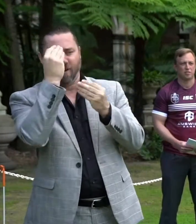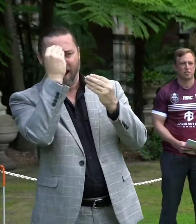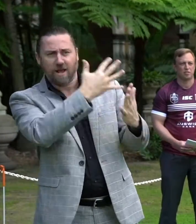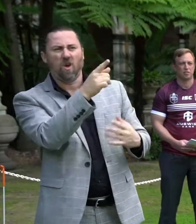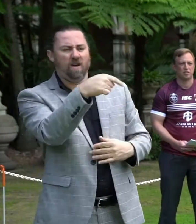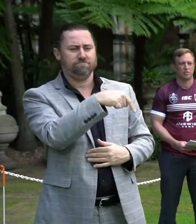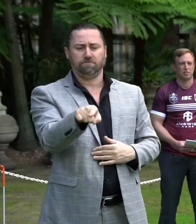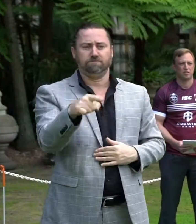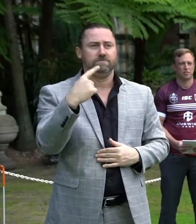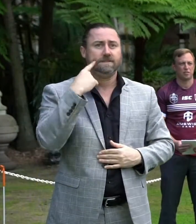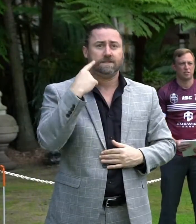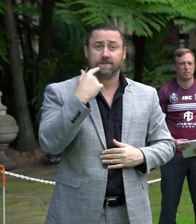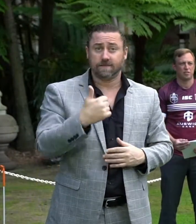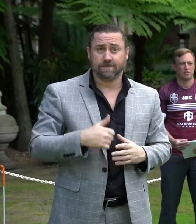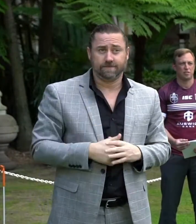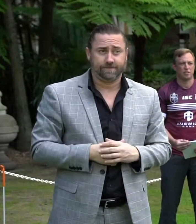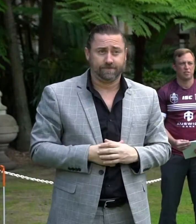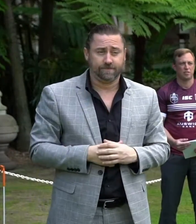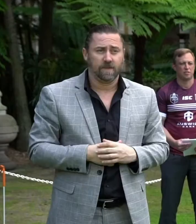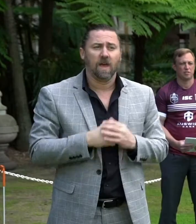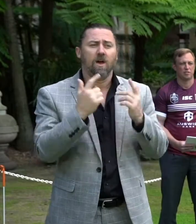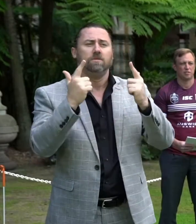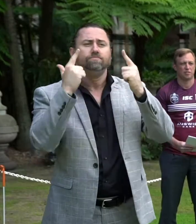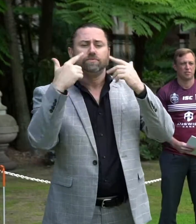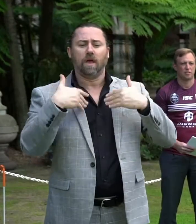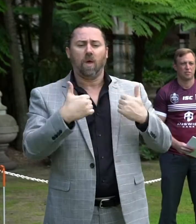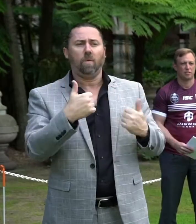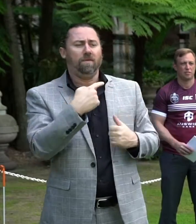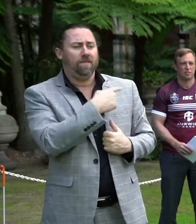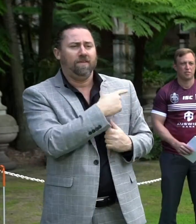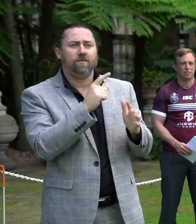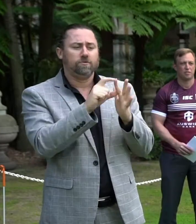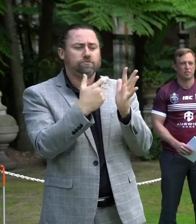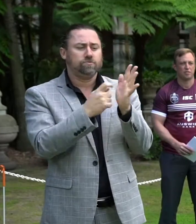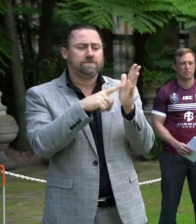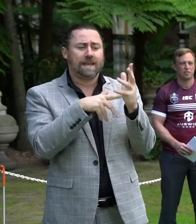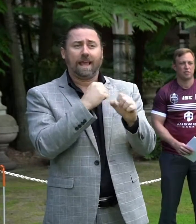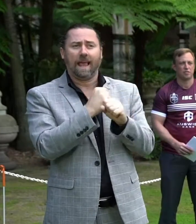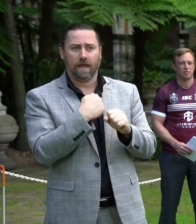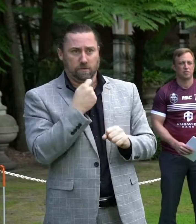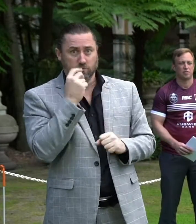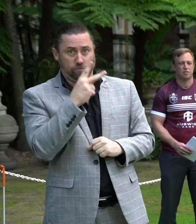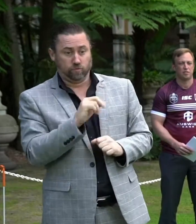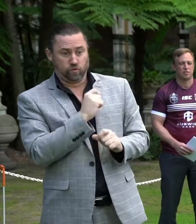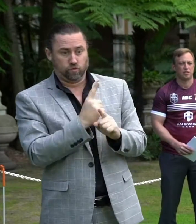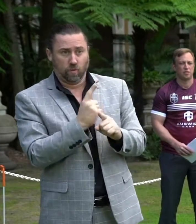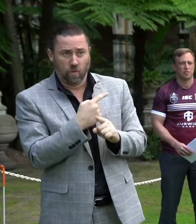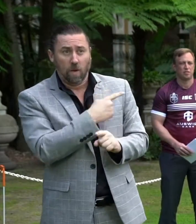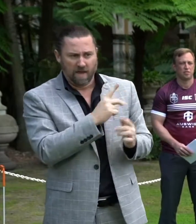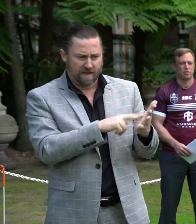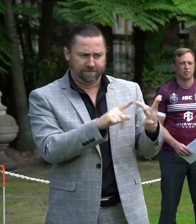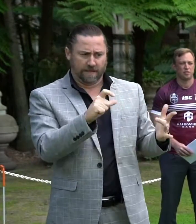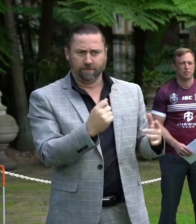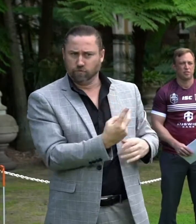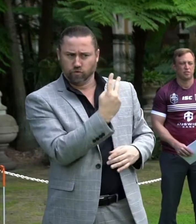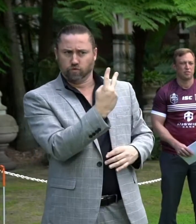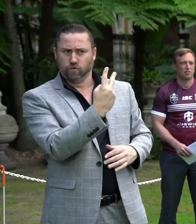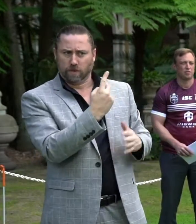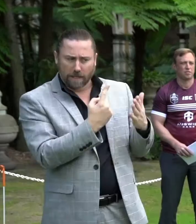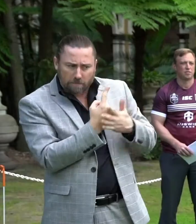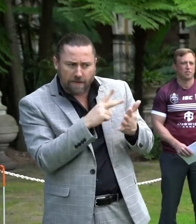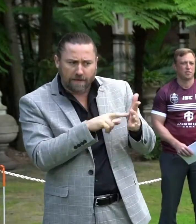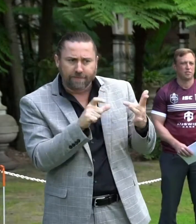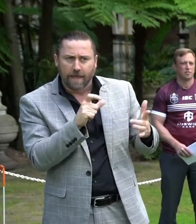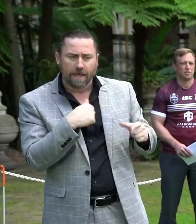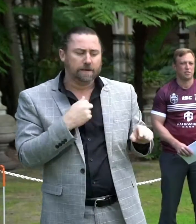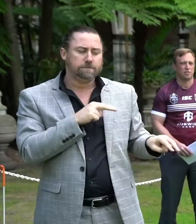to reiterate the comments made by the Chief Health Officer that there are likely cases in Victoria, and we'll keep a very close eye on any